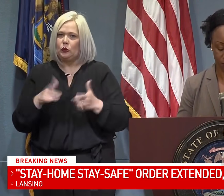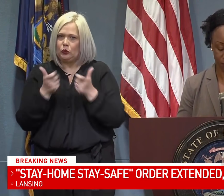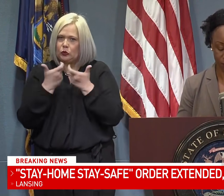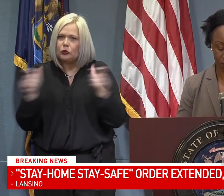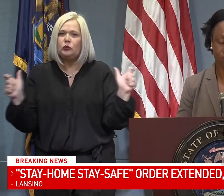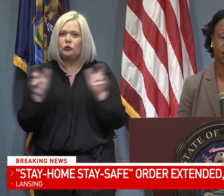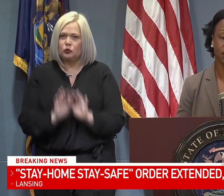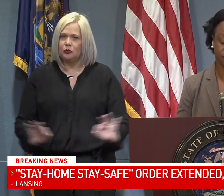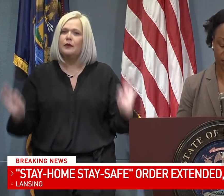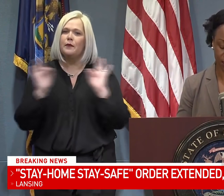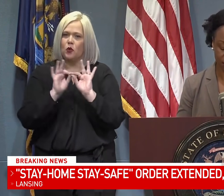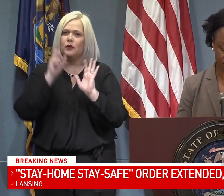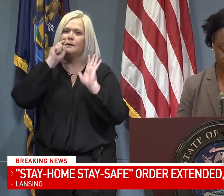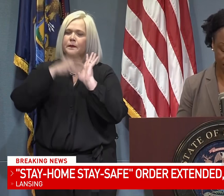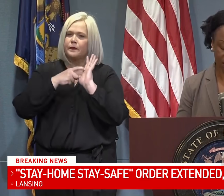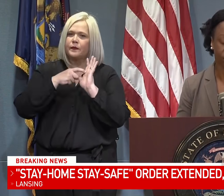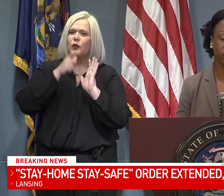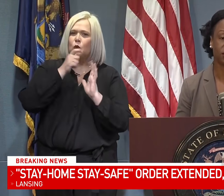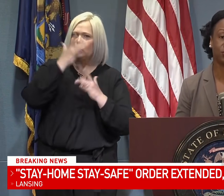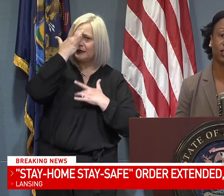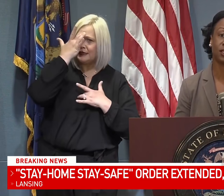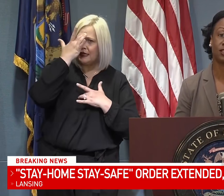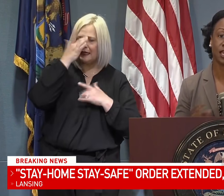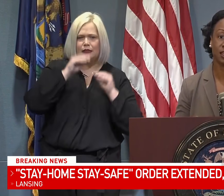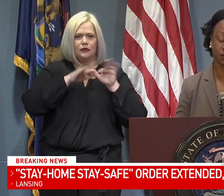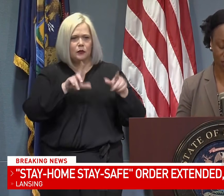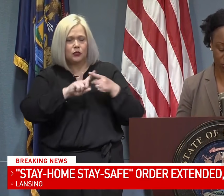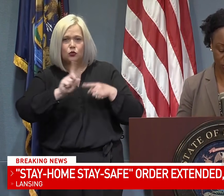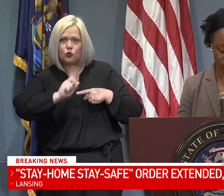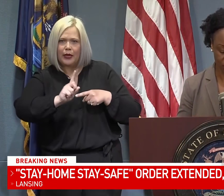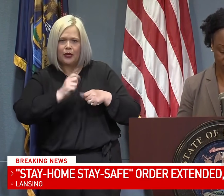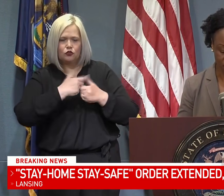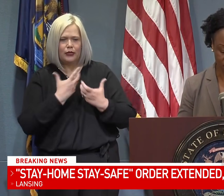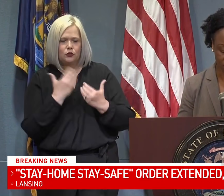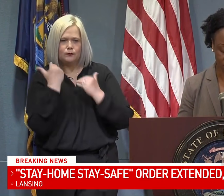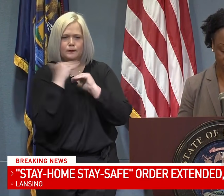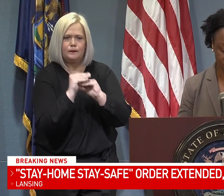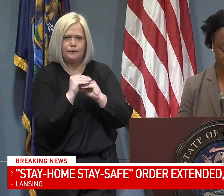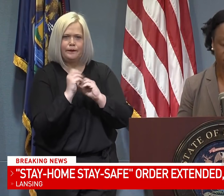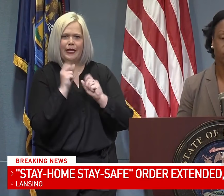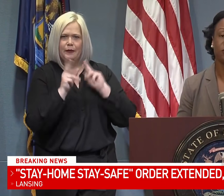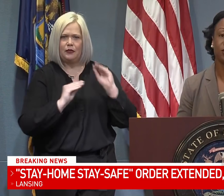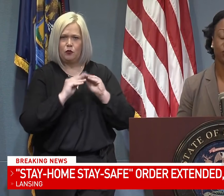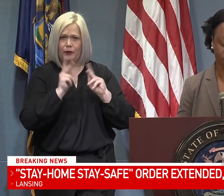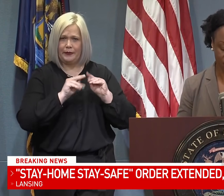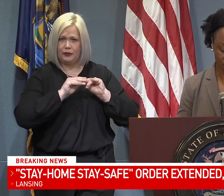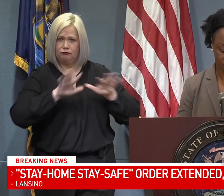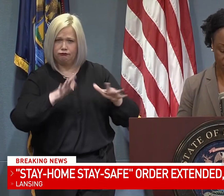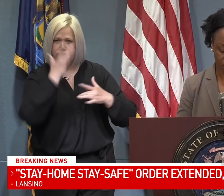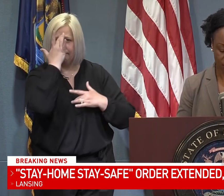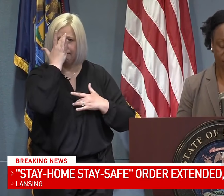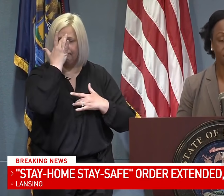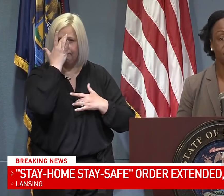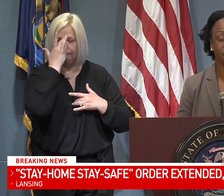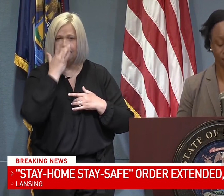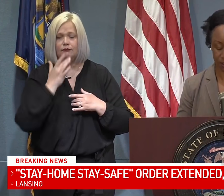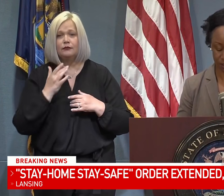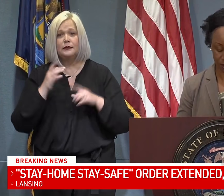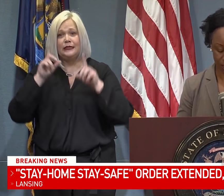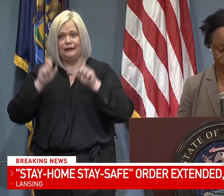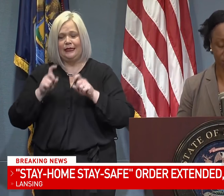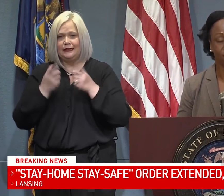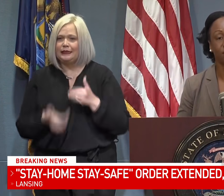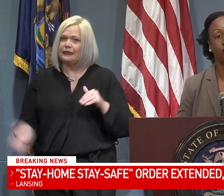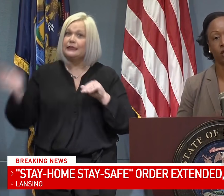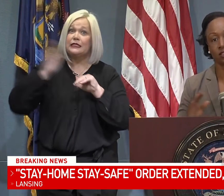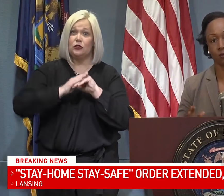of our effort to identify cases and outbreaks so we can contain them as quickly as possible. We've been ramping up testing